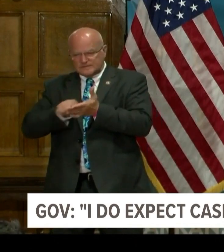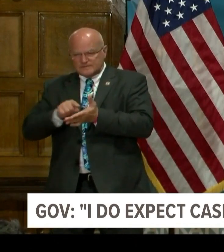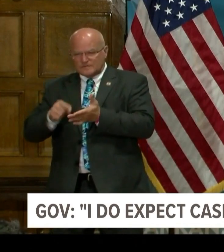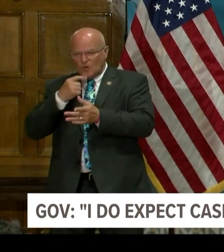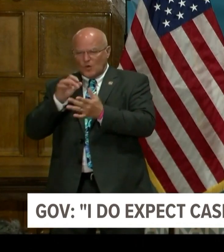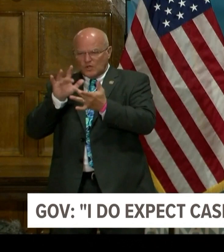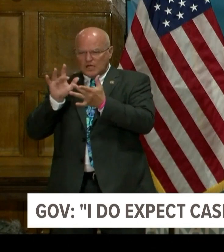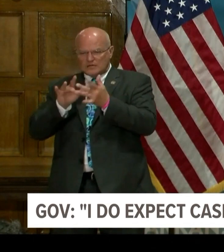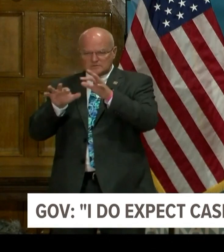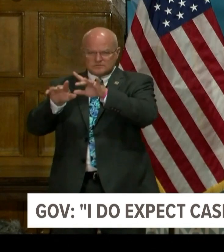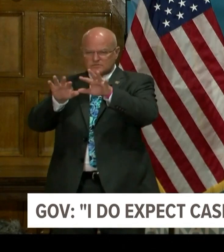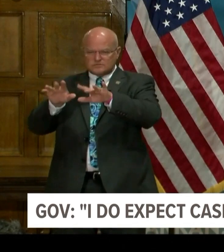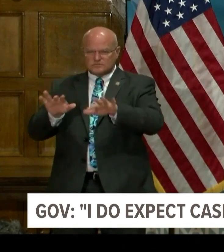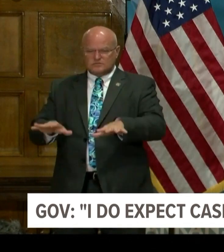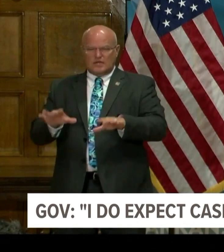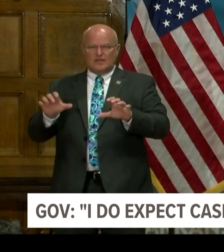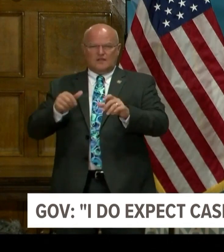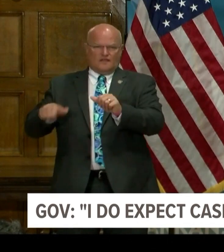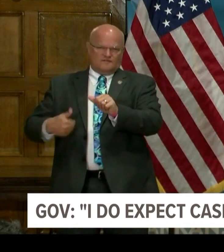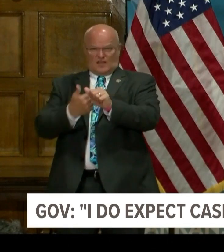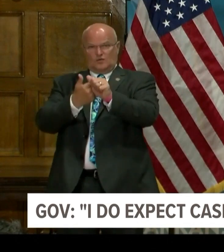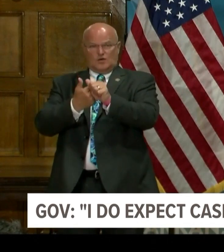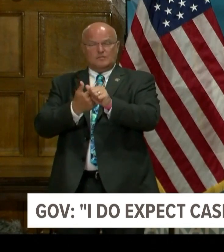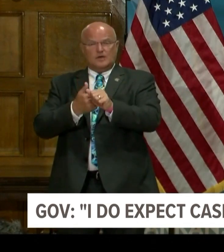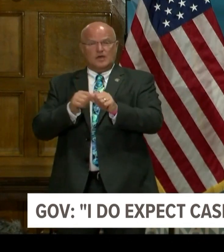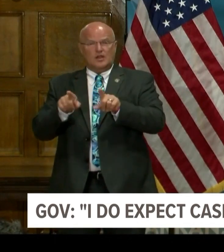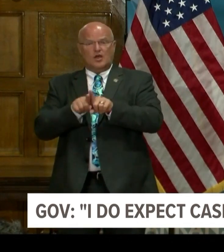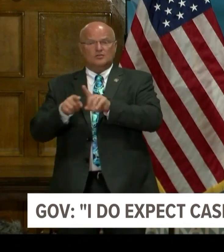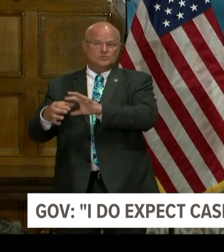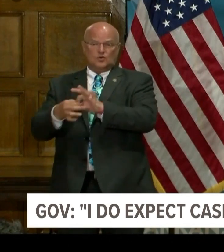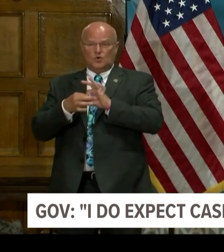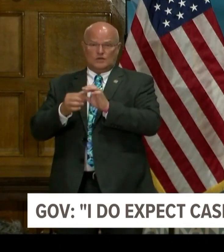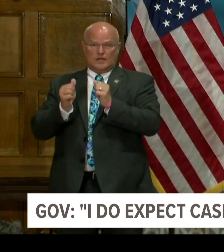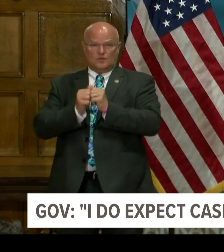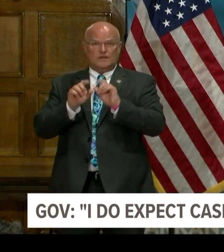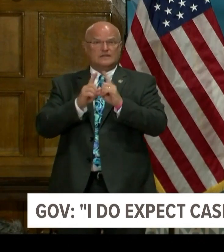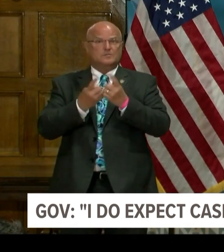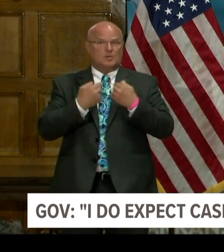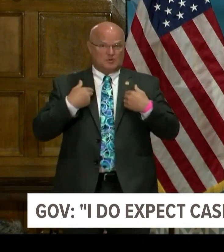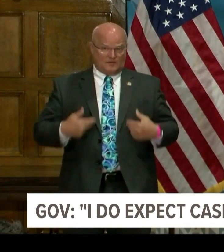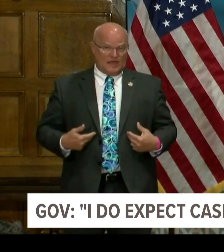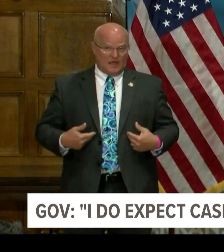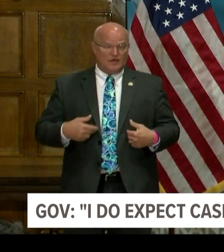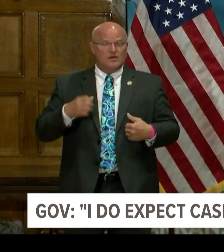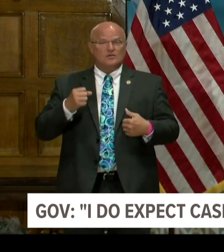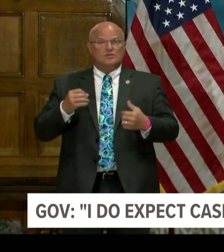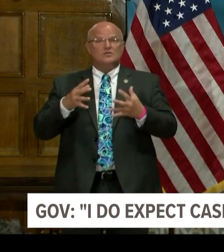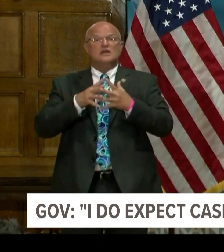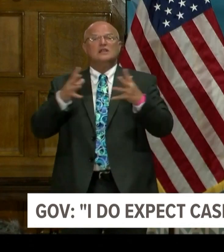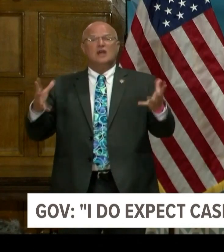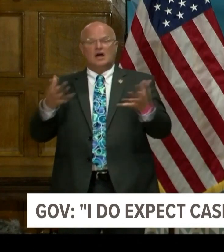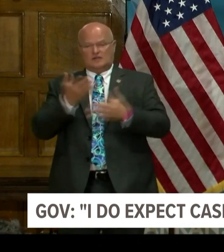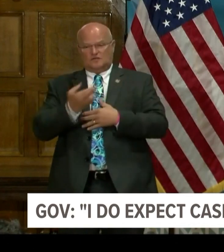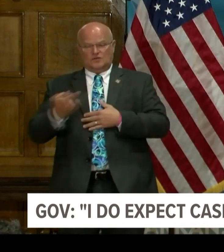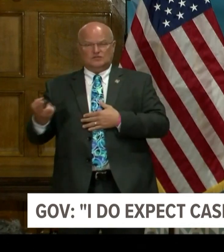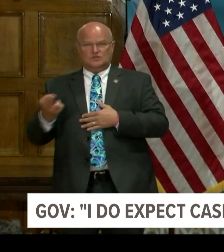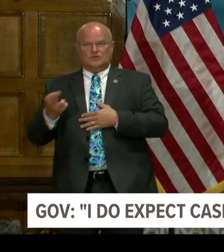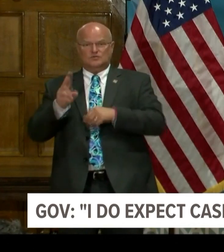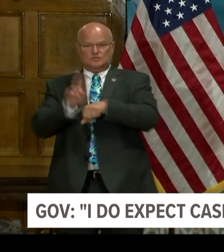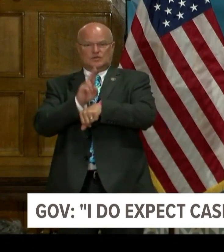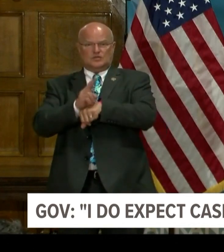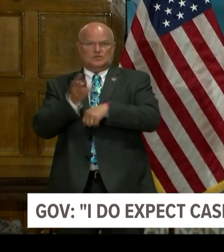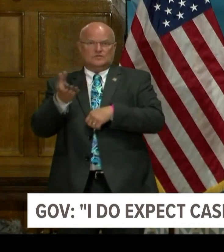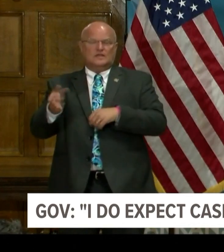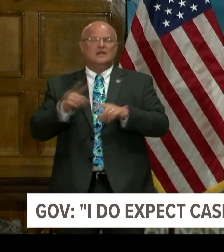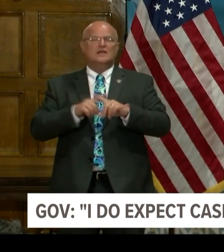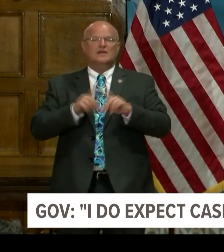and who they've been in contact, and do the follow-up, and obviously coordinate that with the Department of Health. So there's a lot of resources being applied